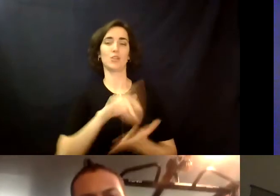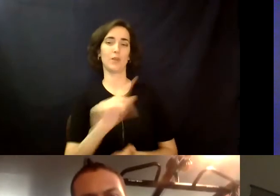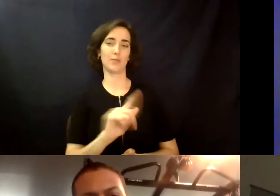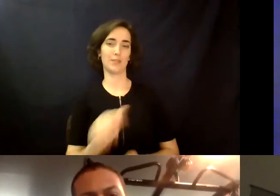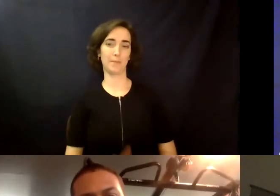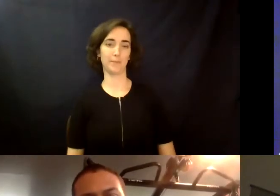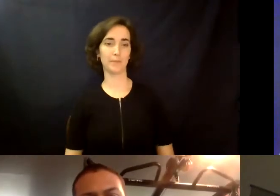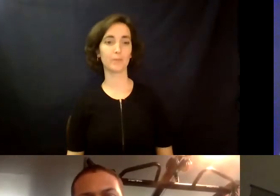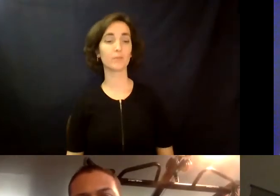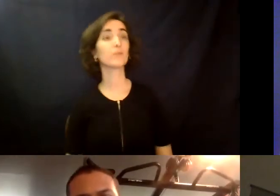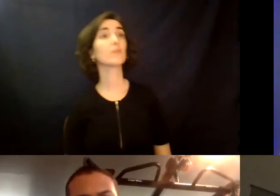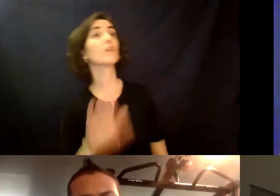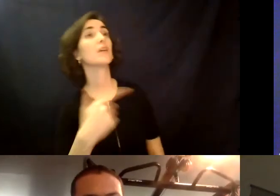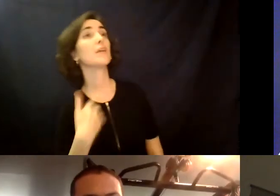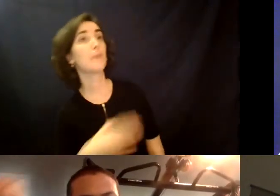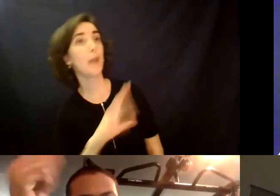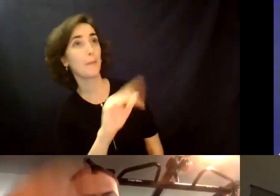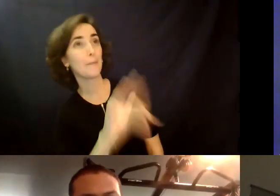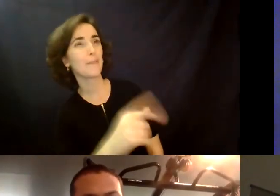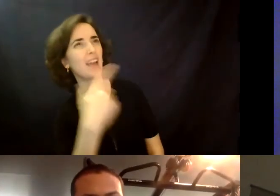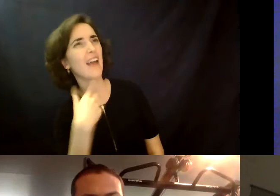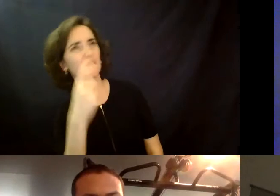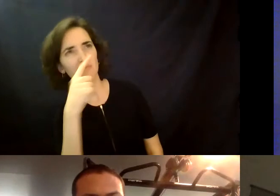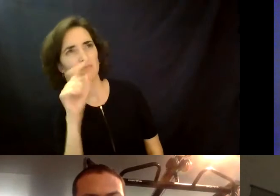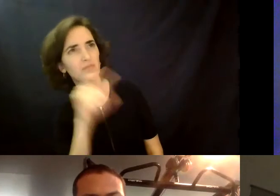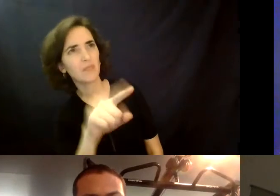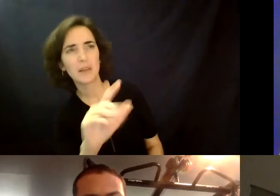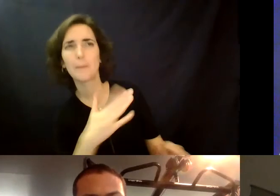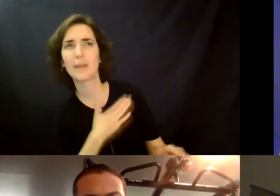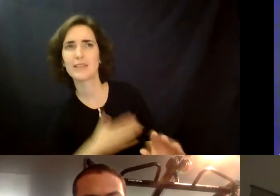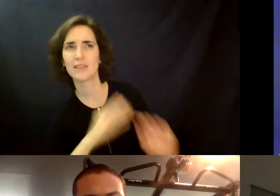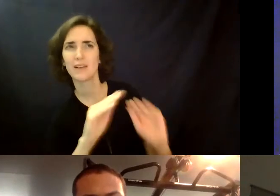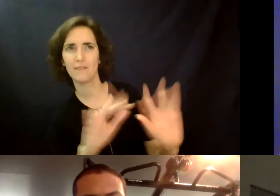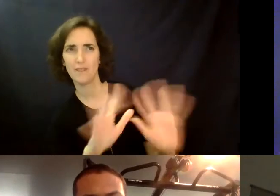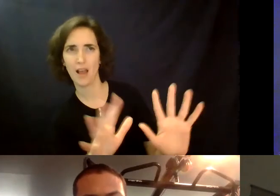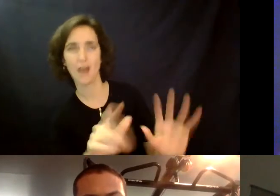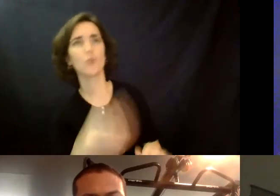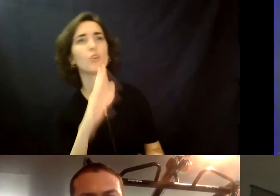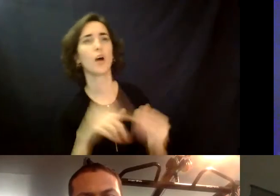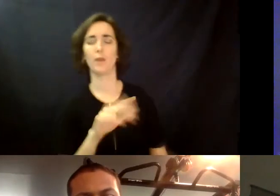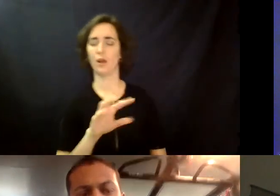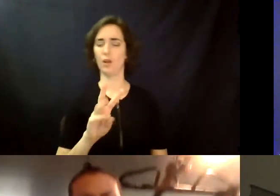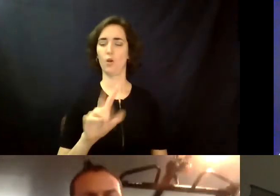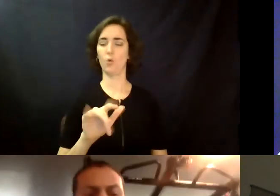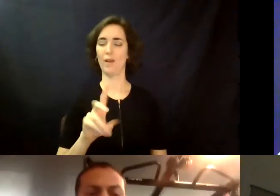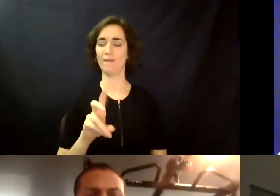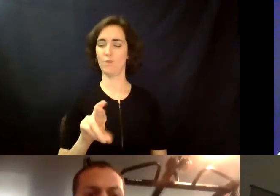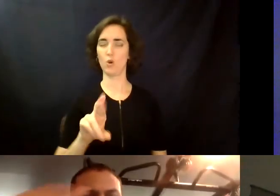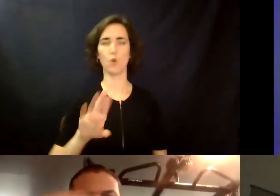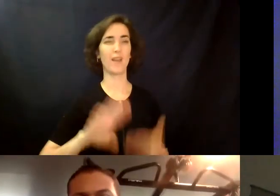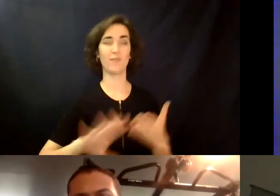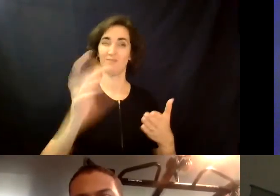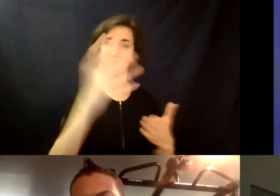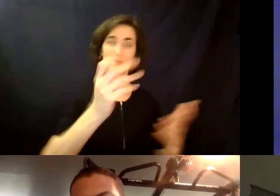This is Bambi. Can I ask a question for clarification, Jonathan? You talked about waiver, and I mean, there's so many different waivers whenever